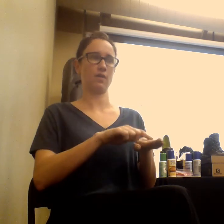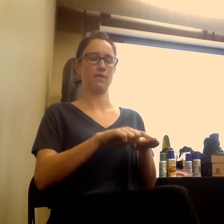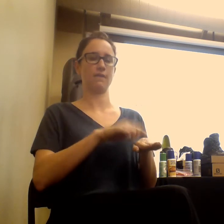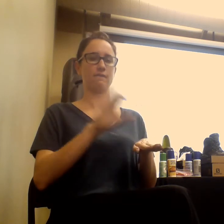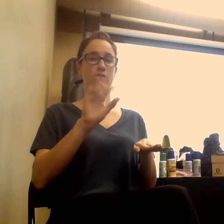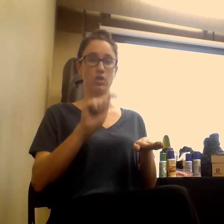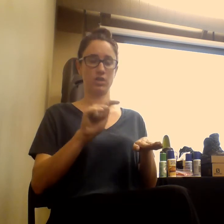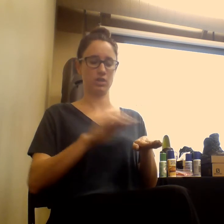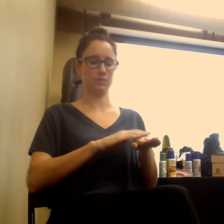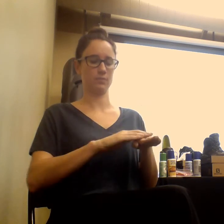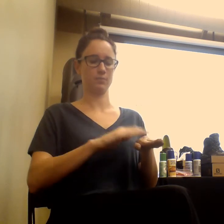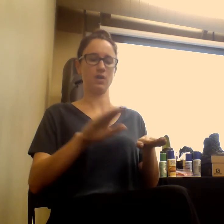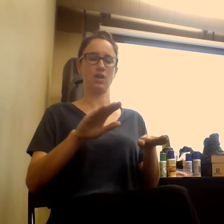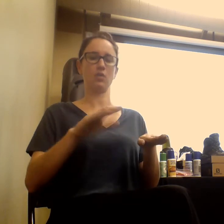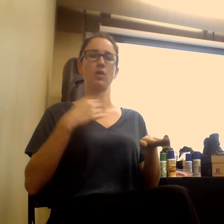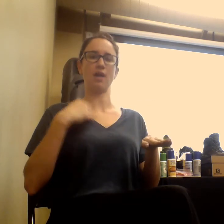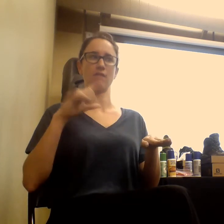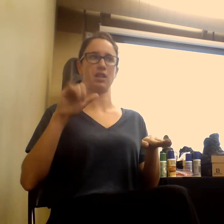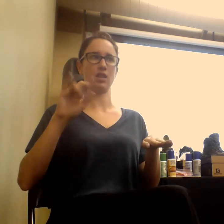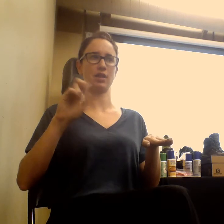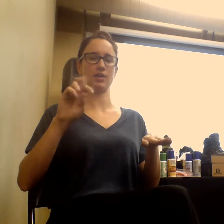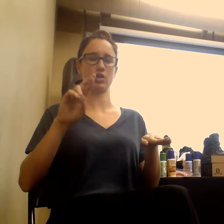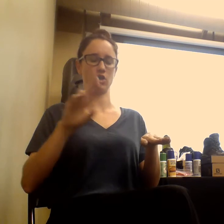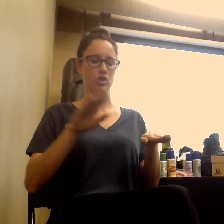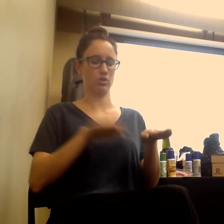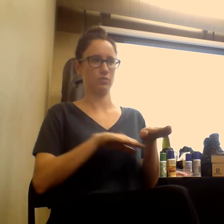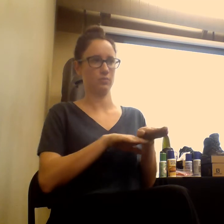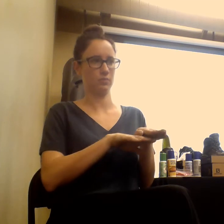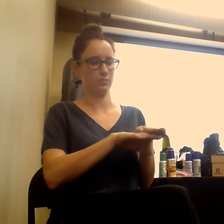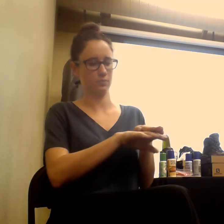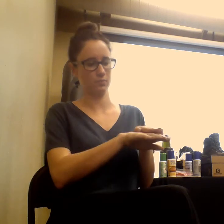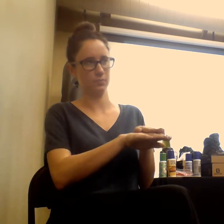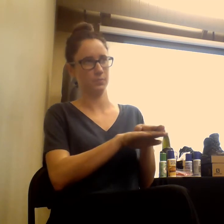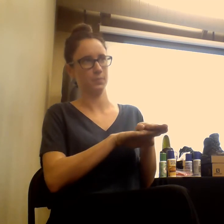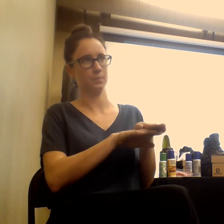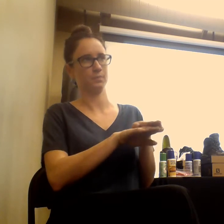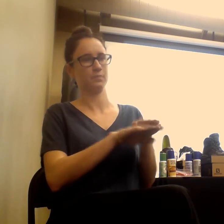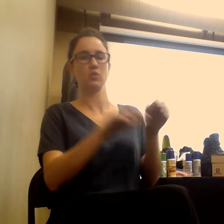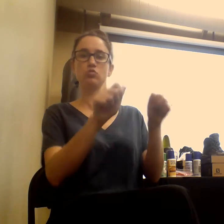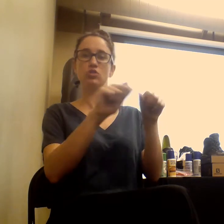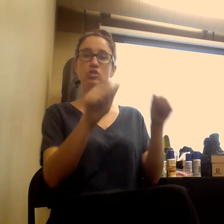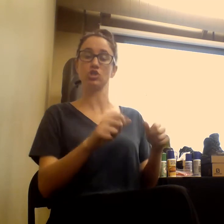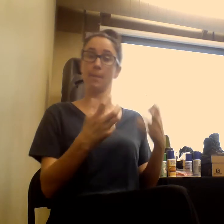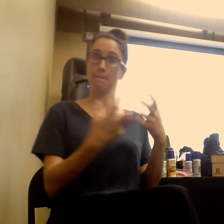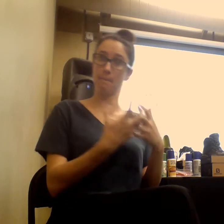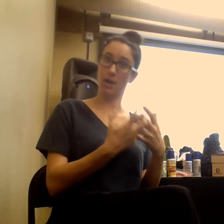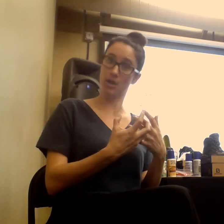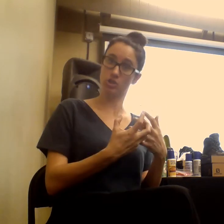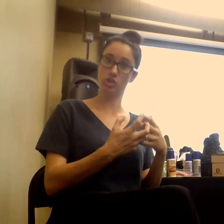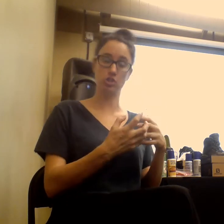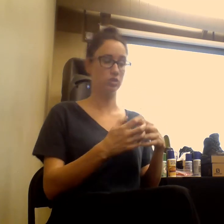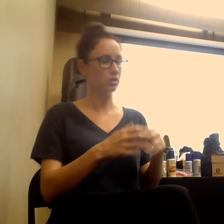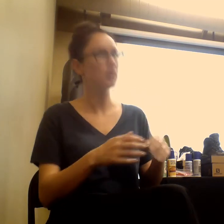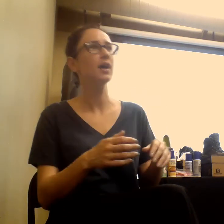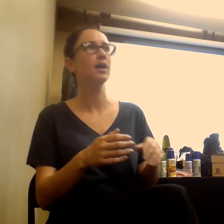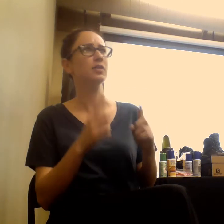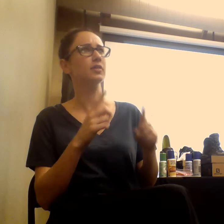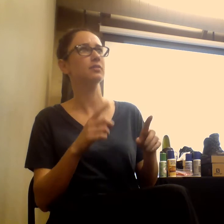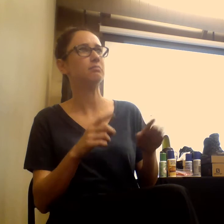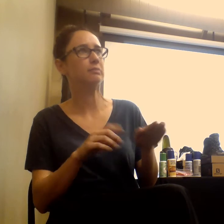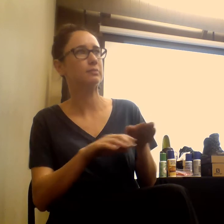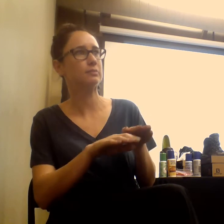wrong size and not hitting her arch, looks okay. Now we're gonna do this one. Does that one feel better?